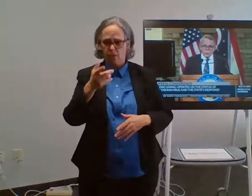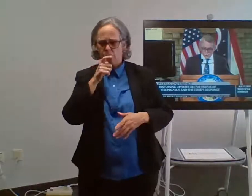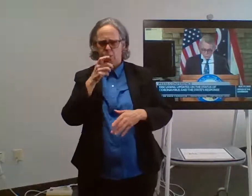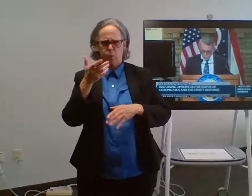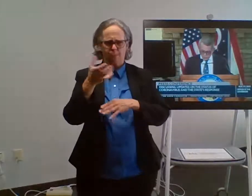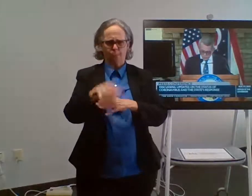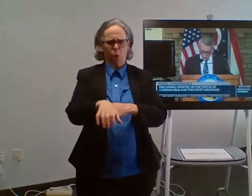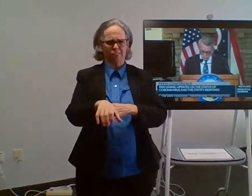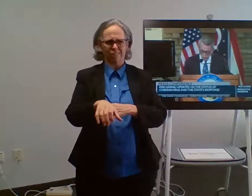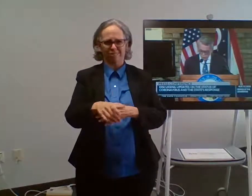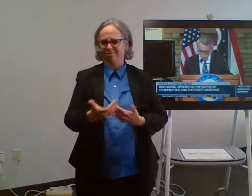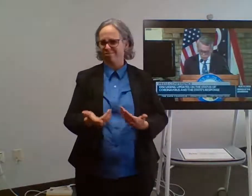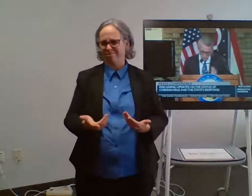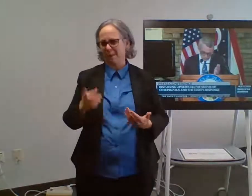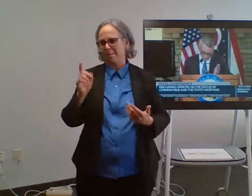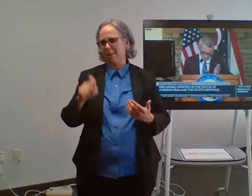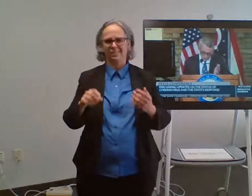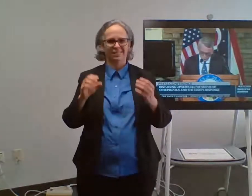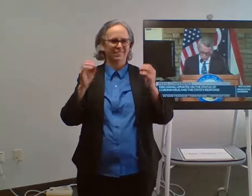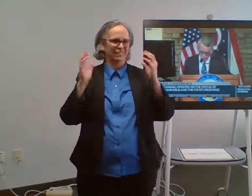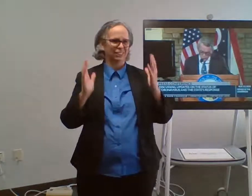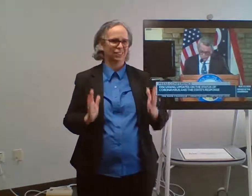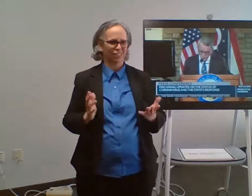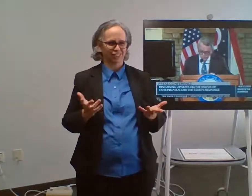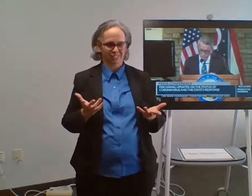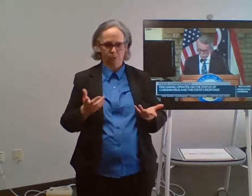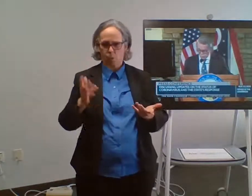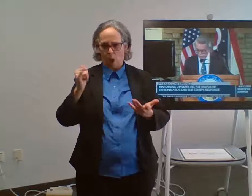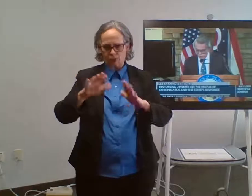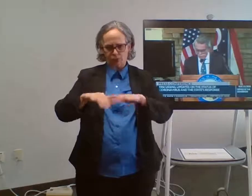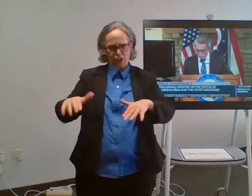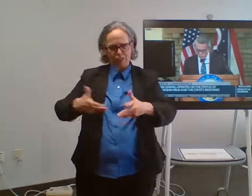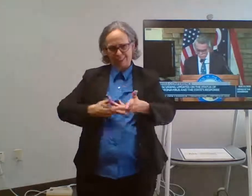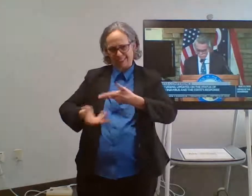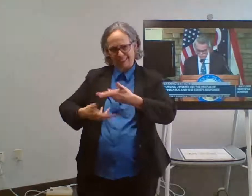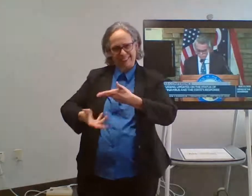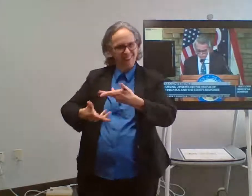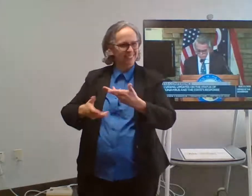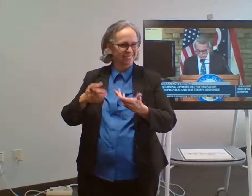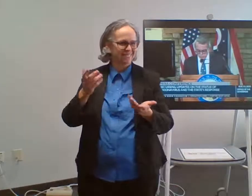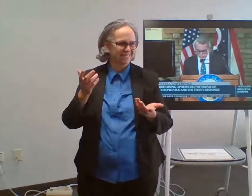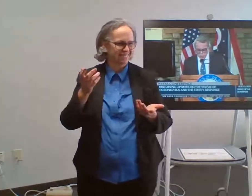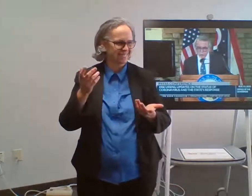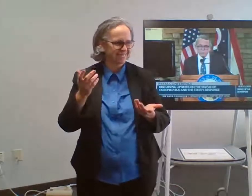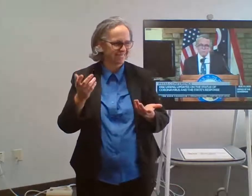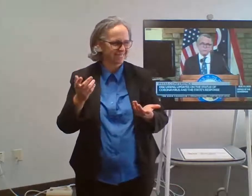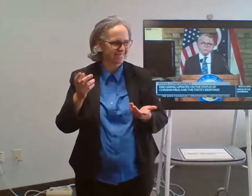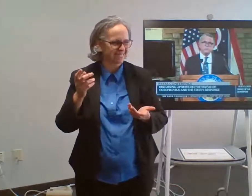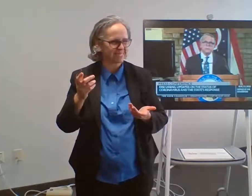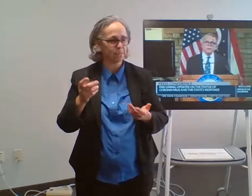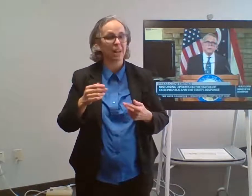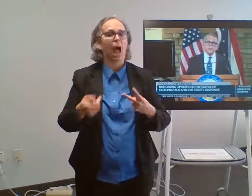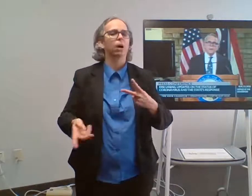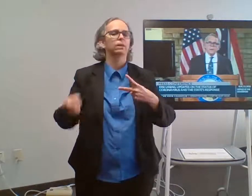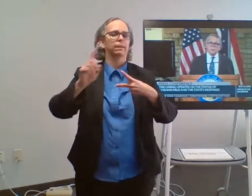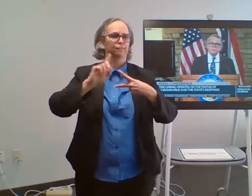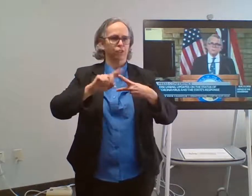with the young child, just as they deal with the child for everything else. Look, as far as polling places,